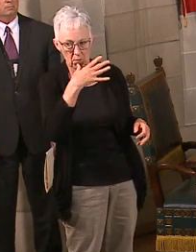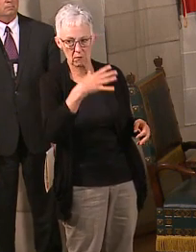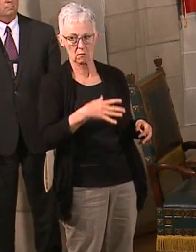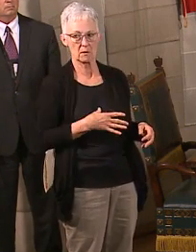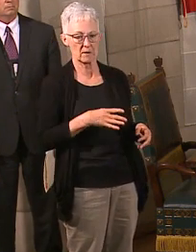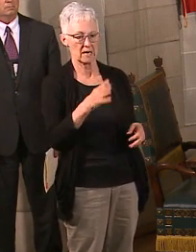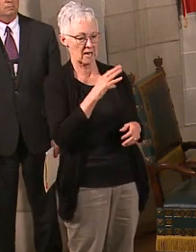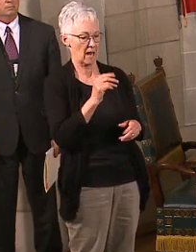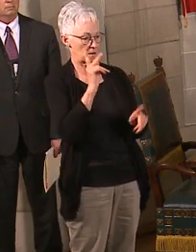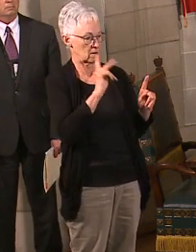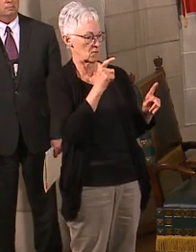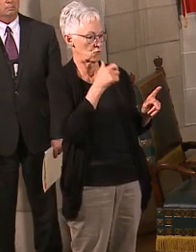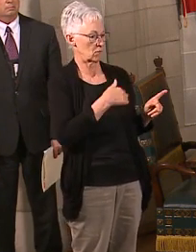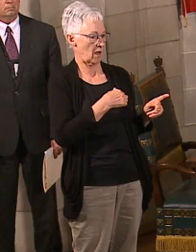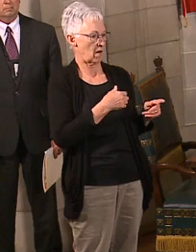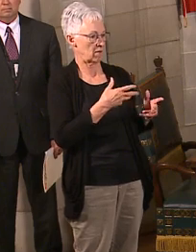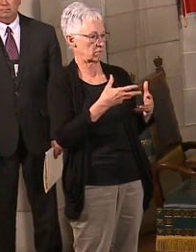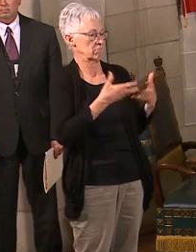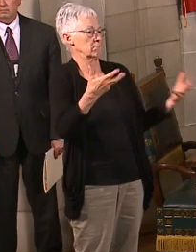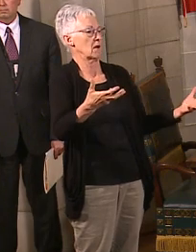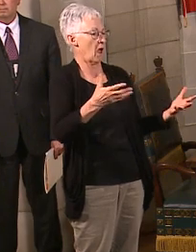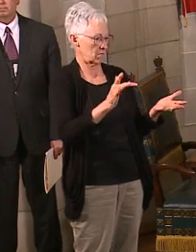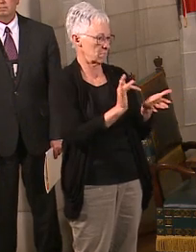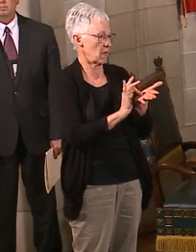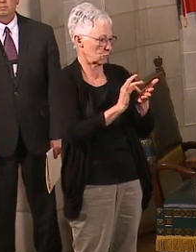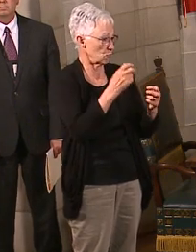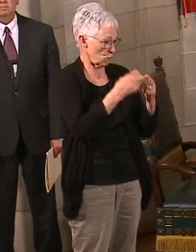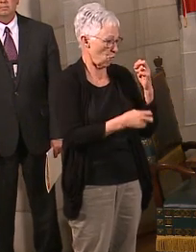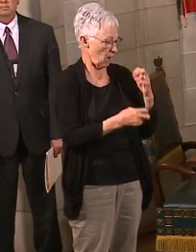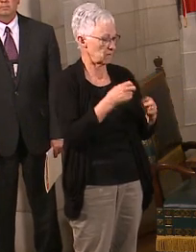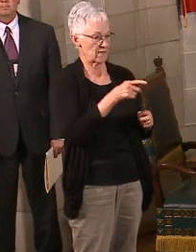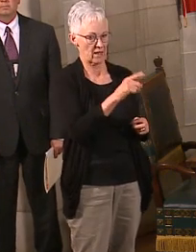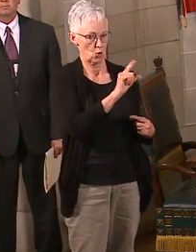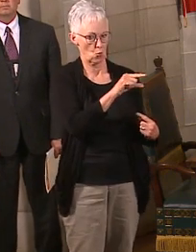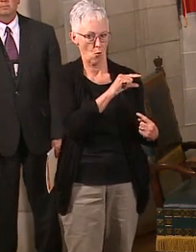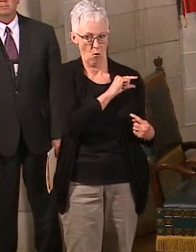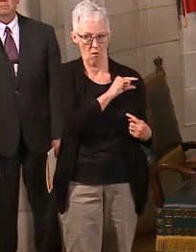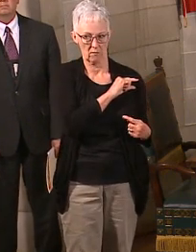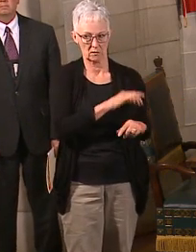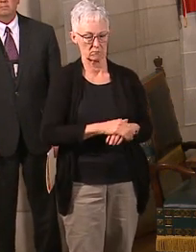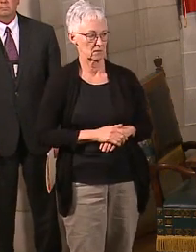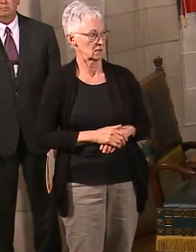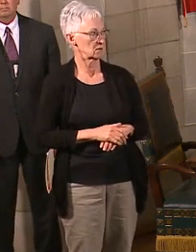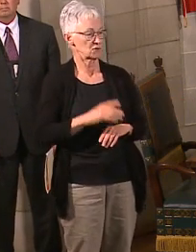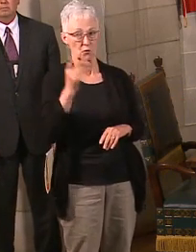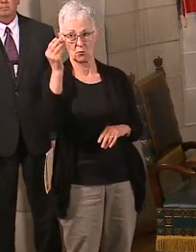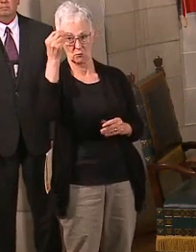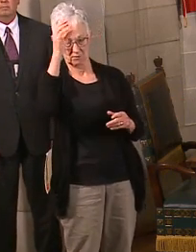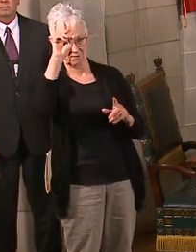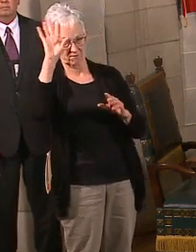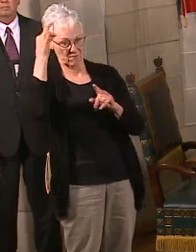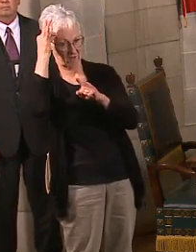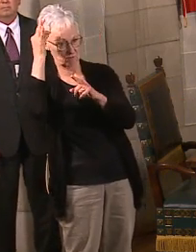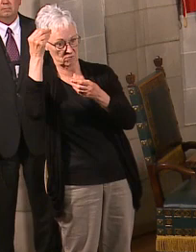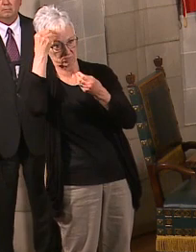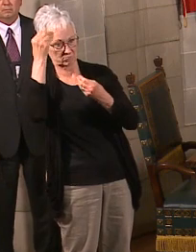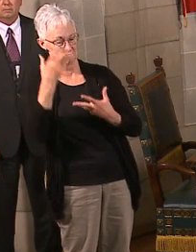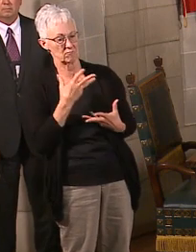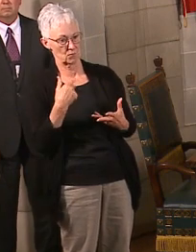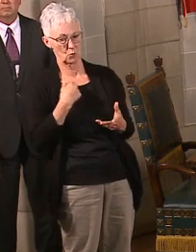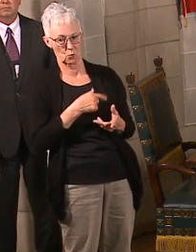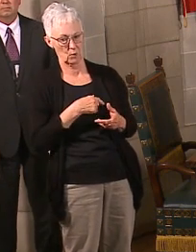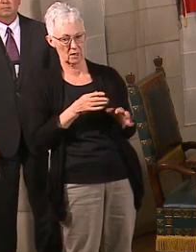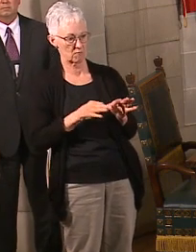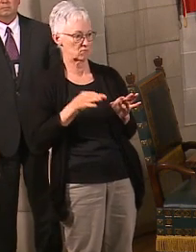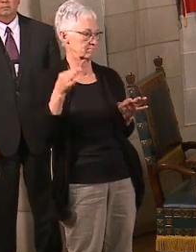package. Everybody else will start with the basic package. Again, and that's, we've been told we've been pushed off probably roughly 6 months with regard